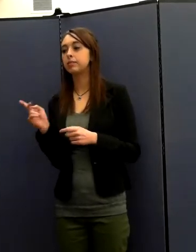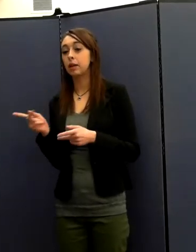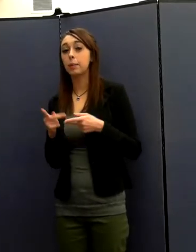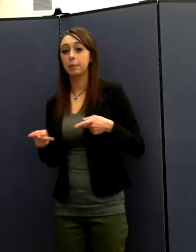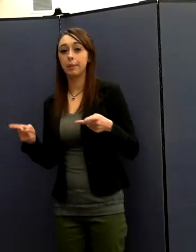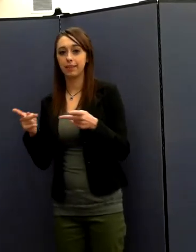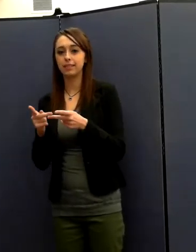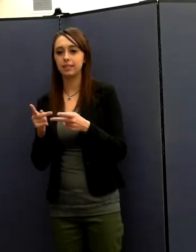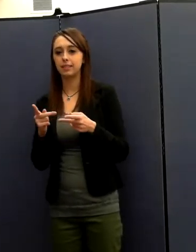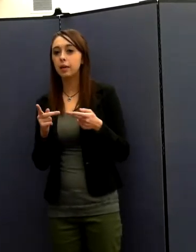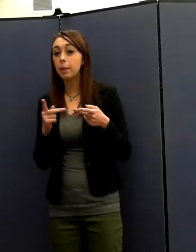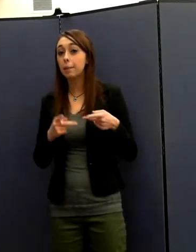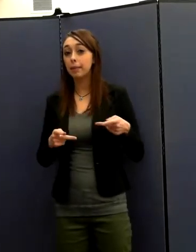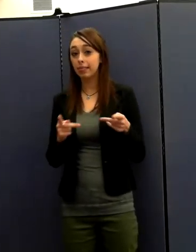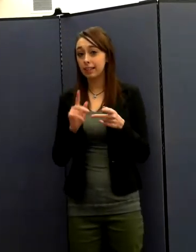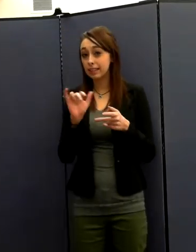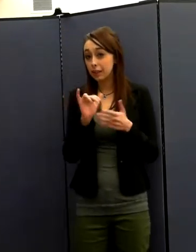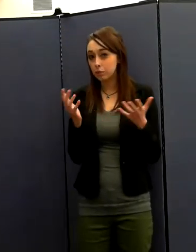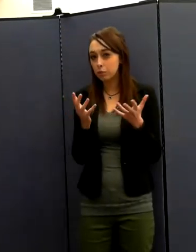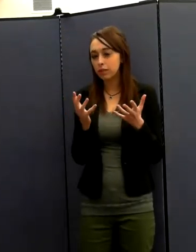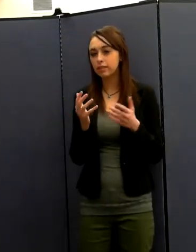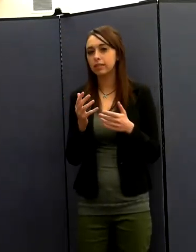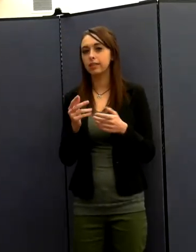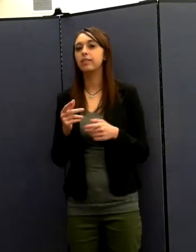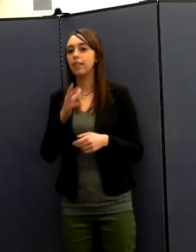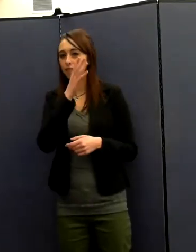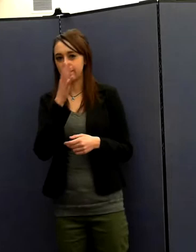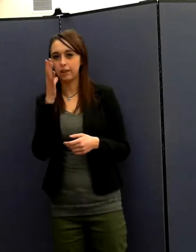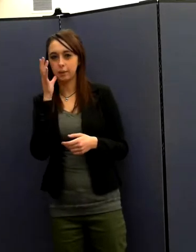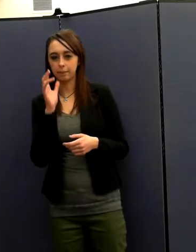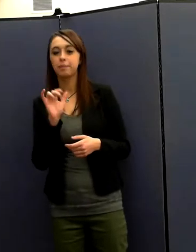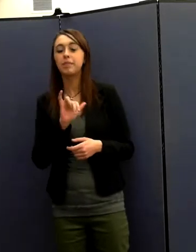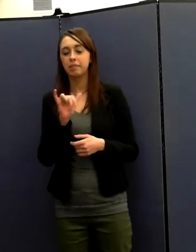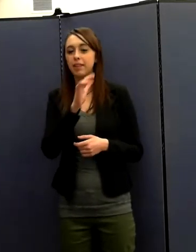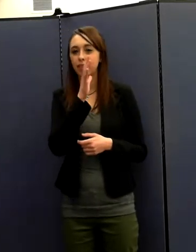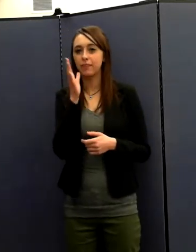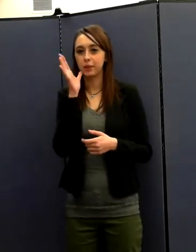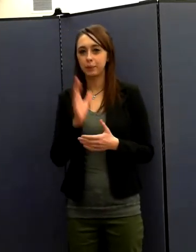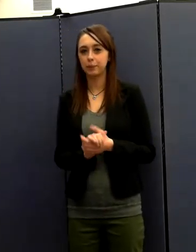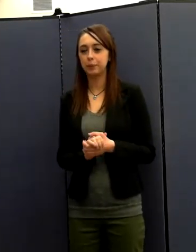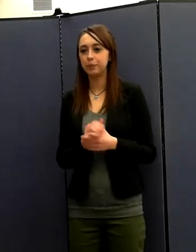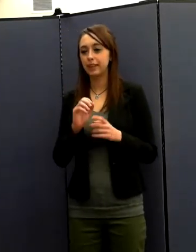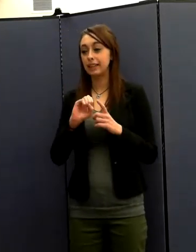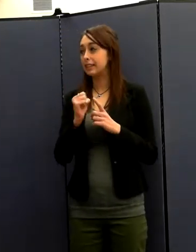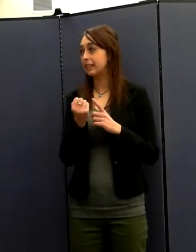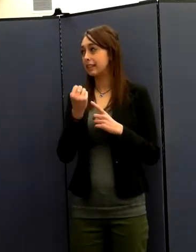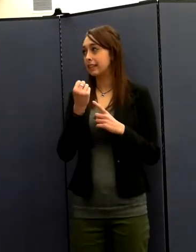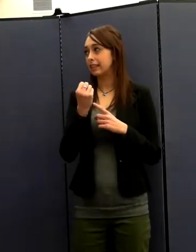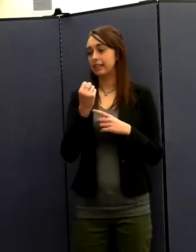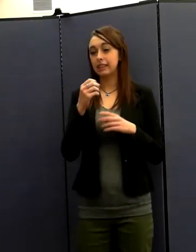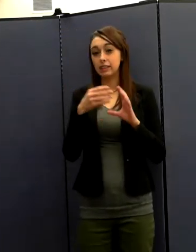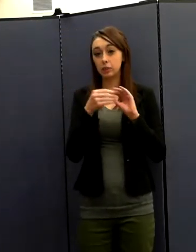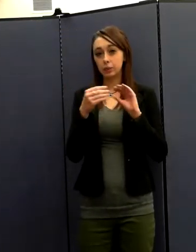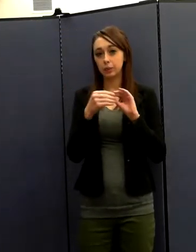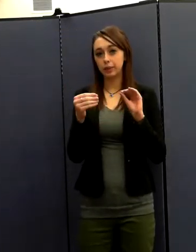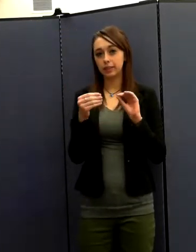A place. Farm. Like the farm. All right, so the setting for this story starts off at the